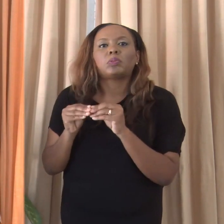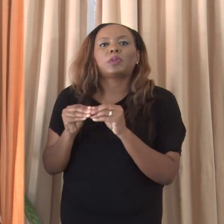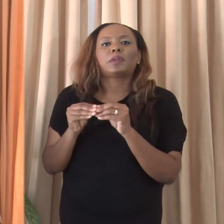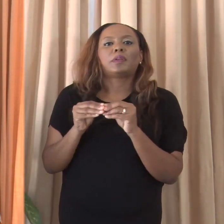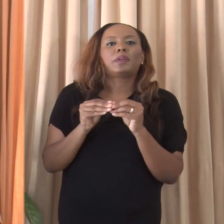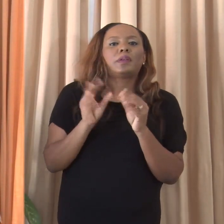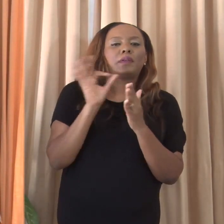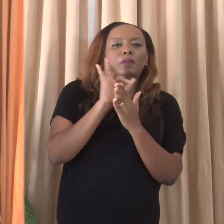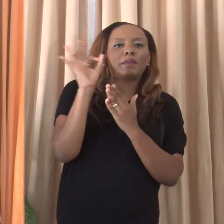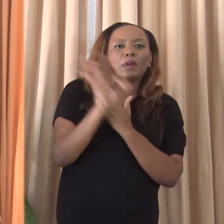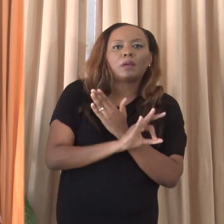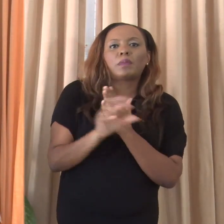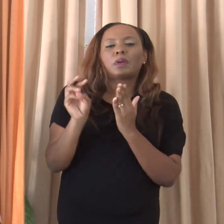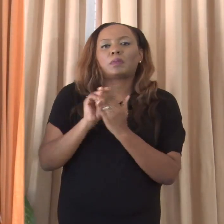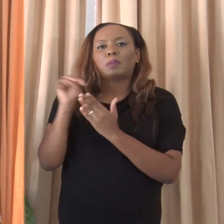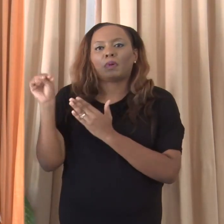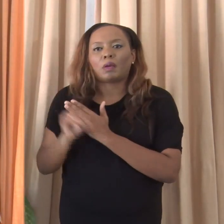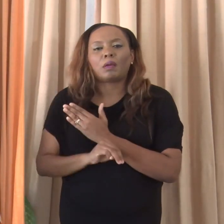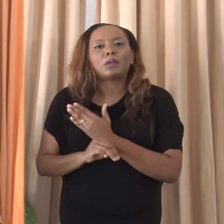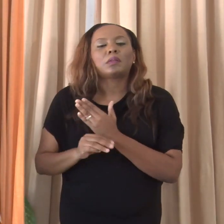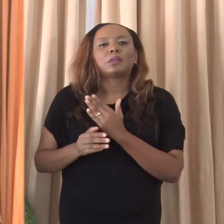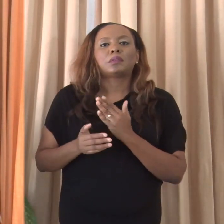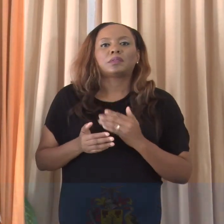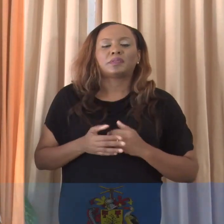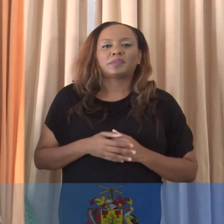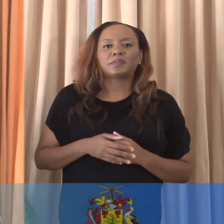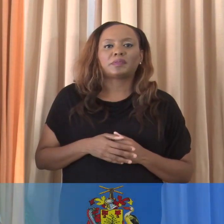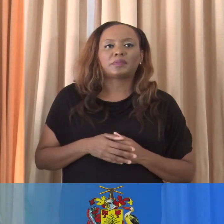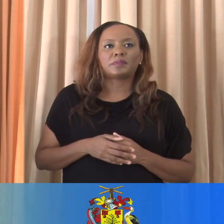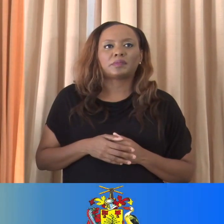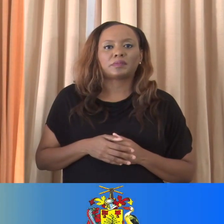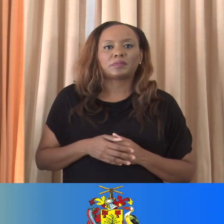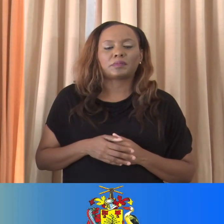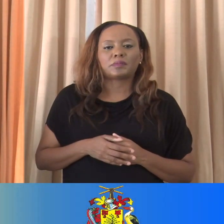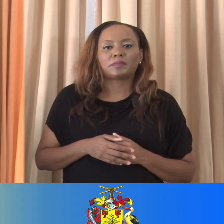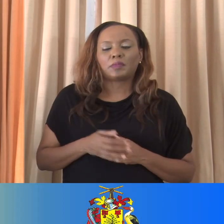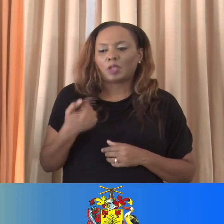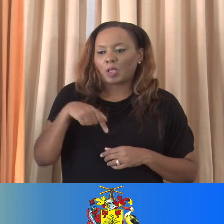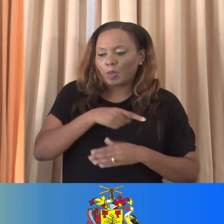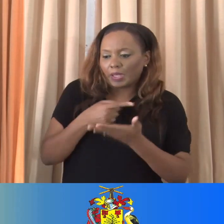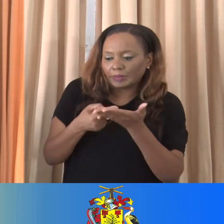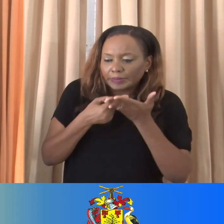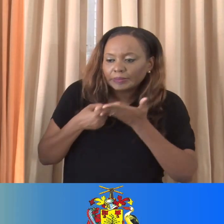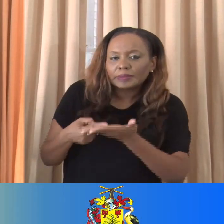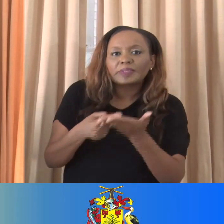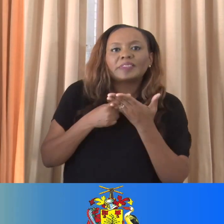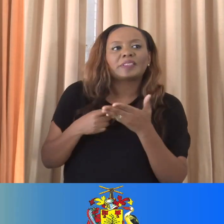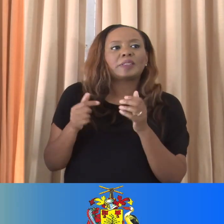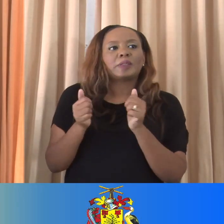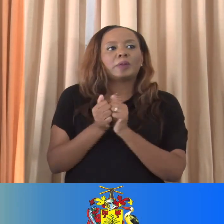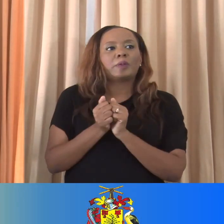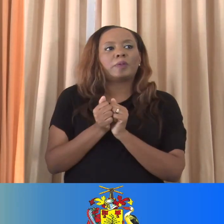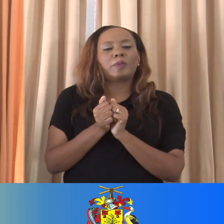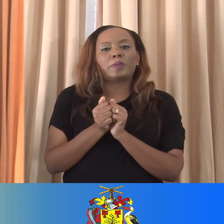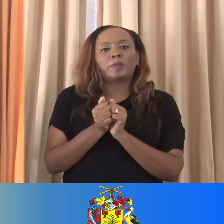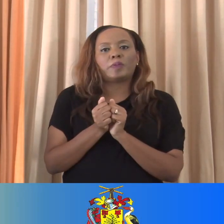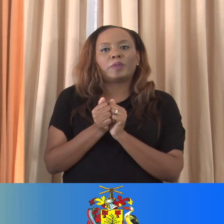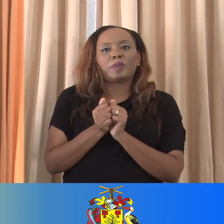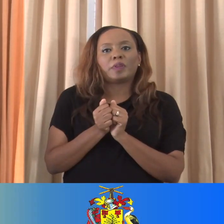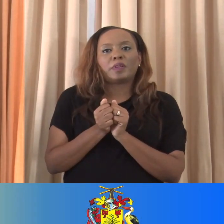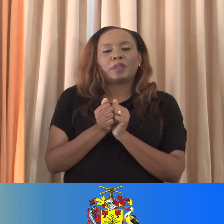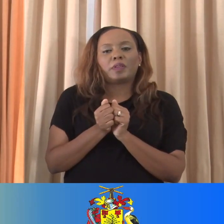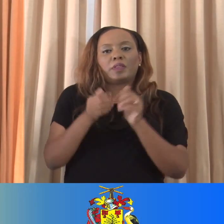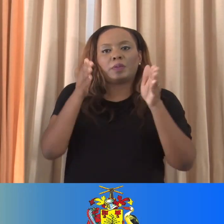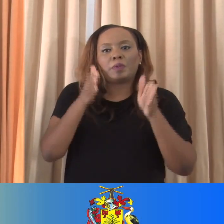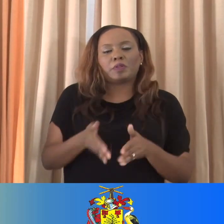have had the benefit of direct consultations with the COVID czar, Mr. Carter,